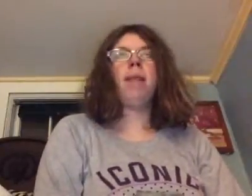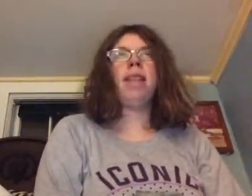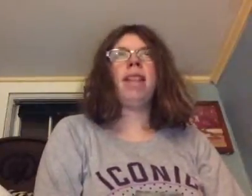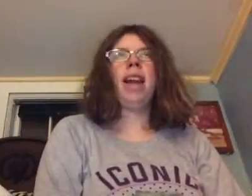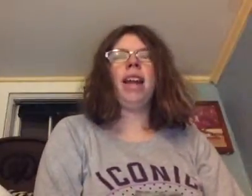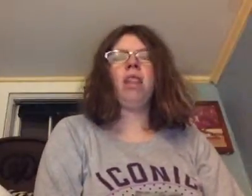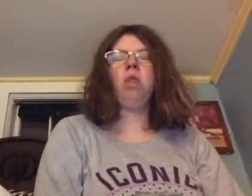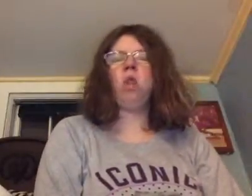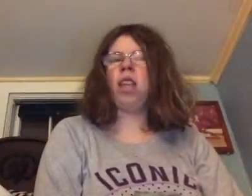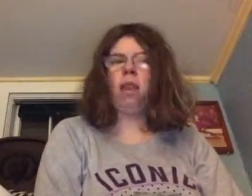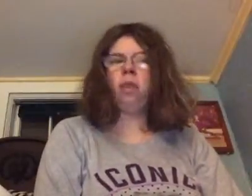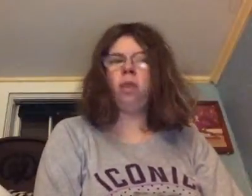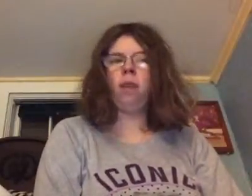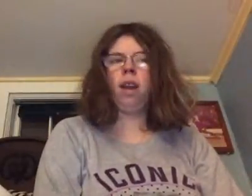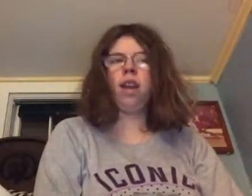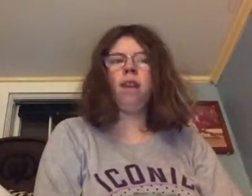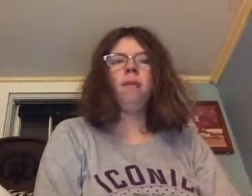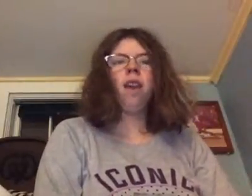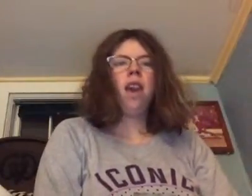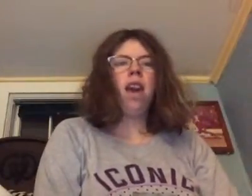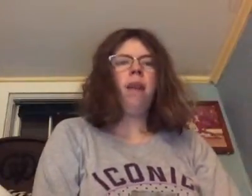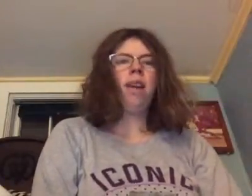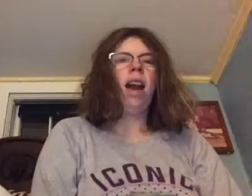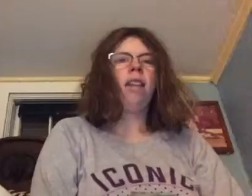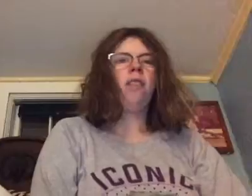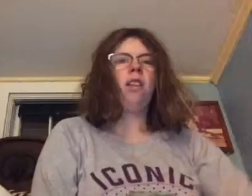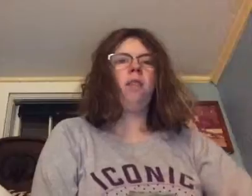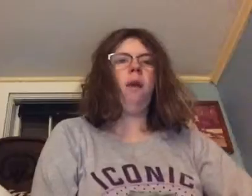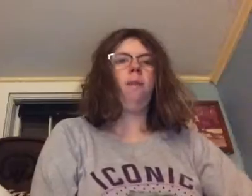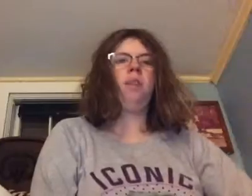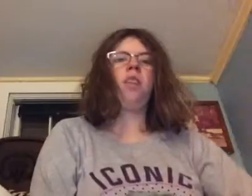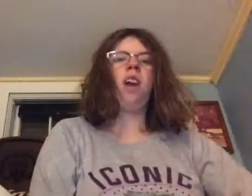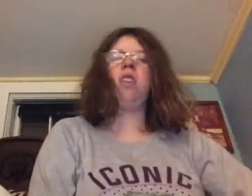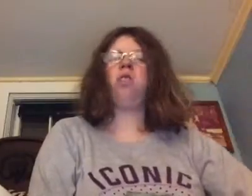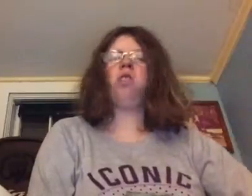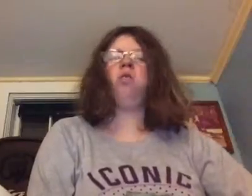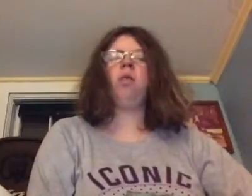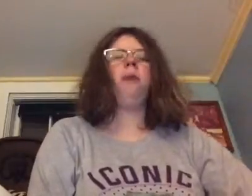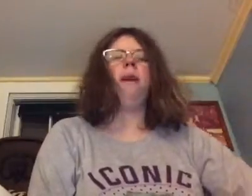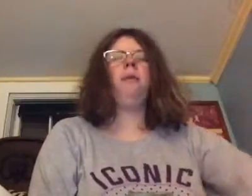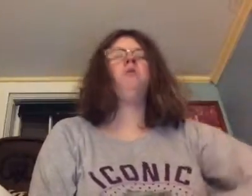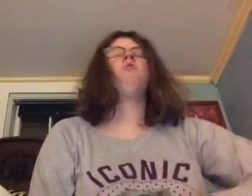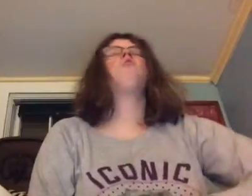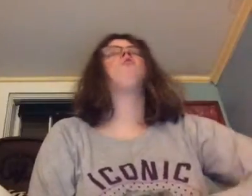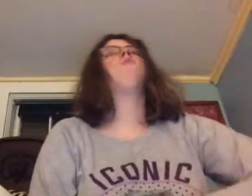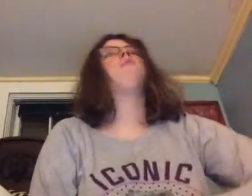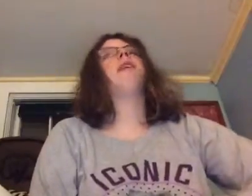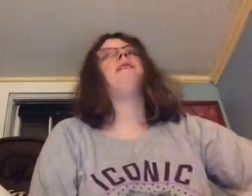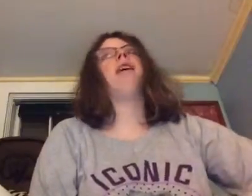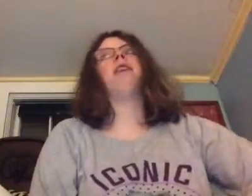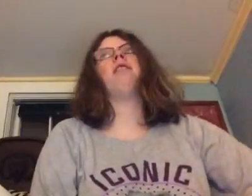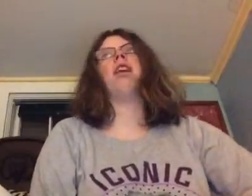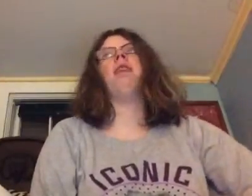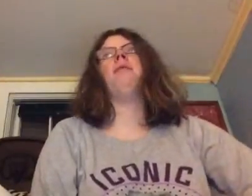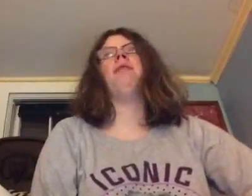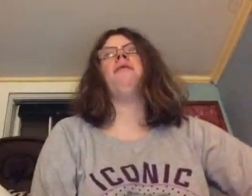to 9th or 10th grade. And we kind of started to crumble. We just got in stupid petty fights. It went